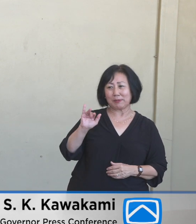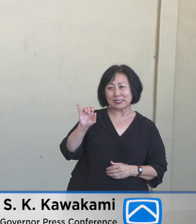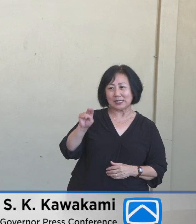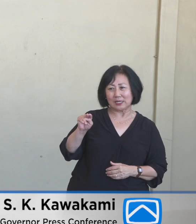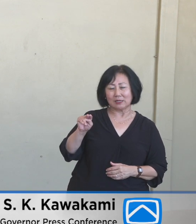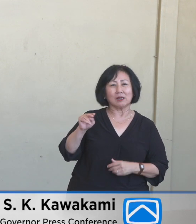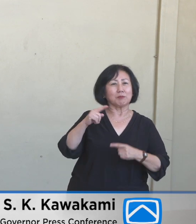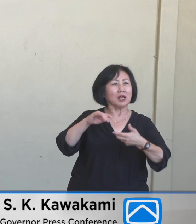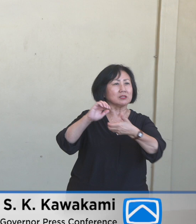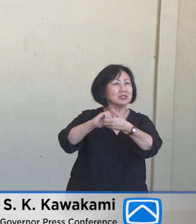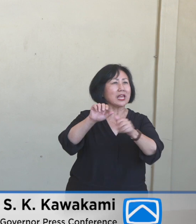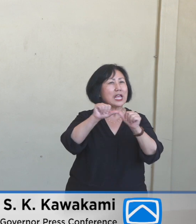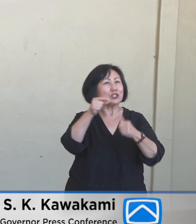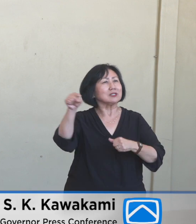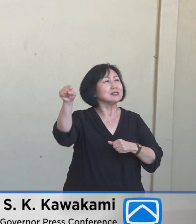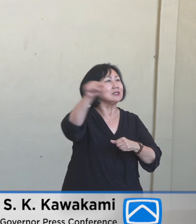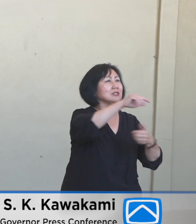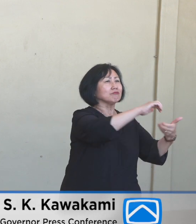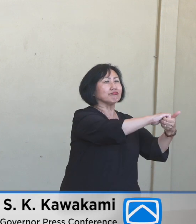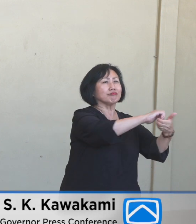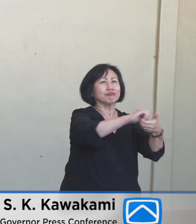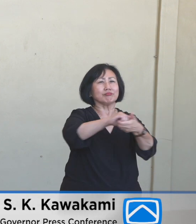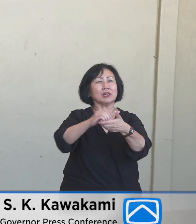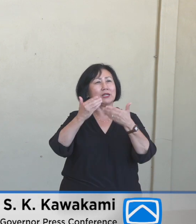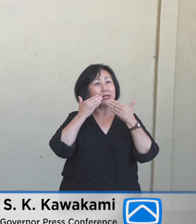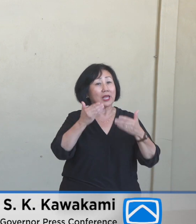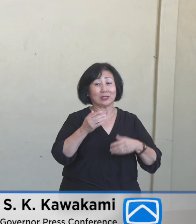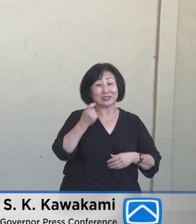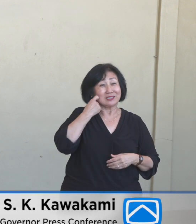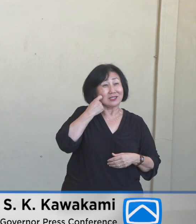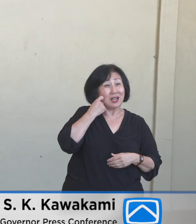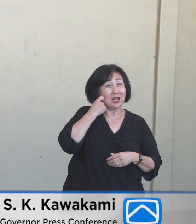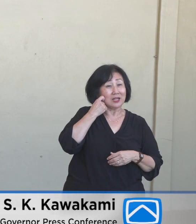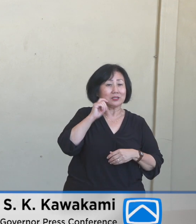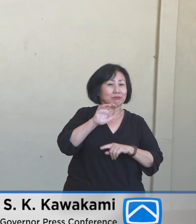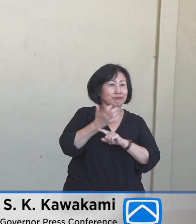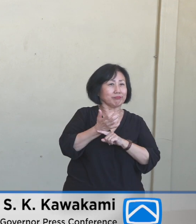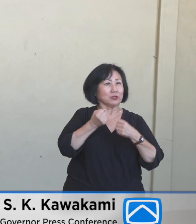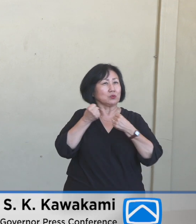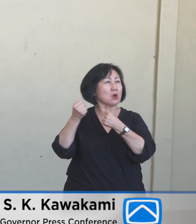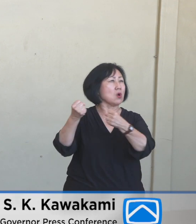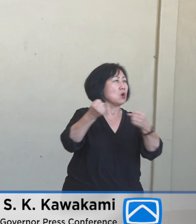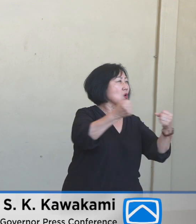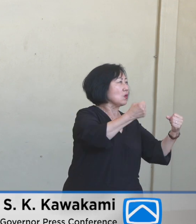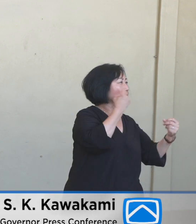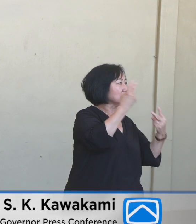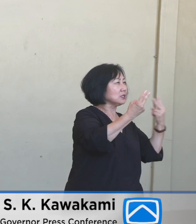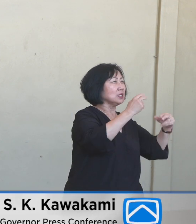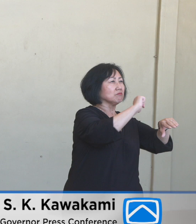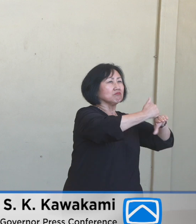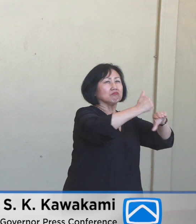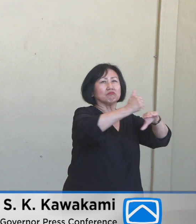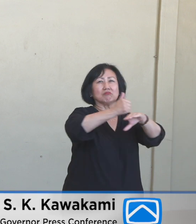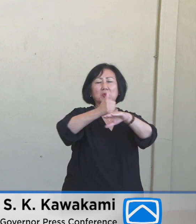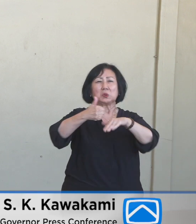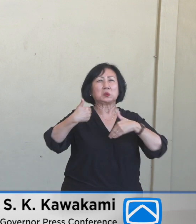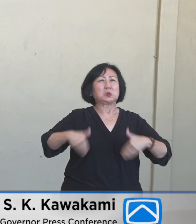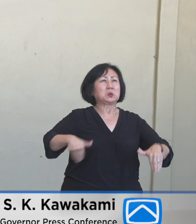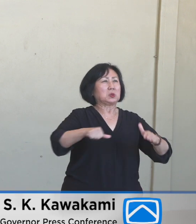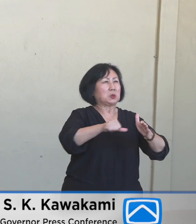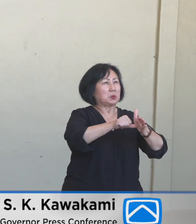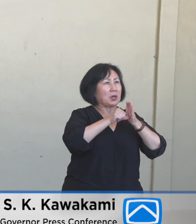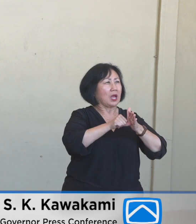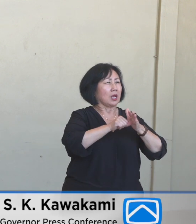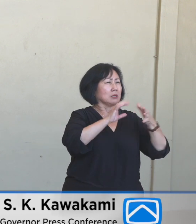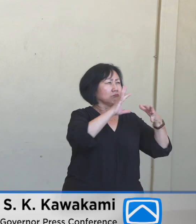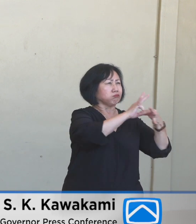all the partnering agencies as we drove around and took a look at the operations. I'm impressed at the amount of